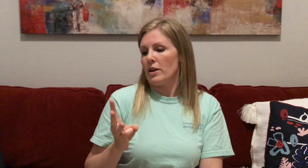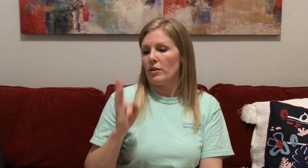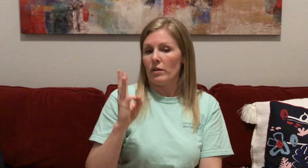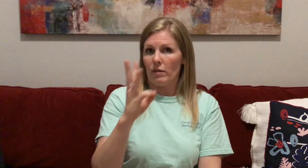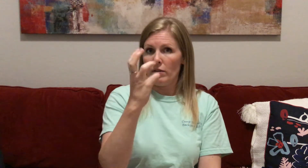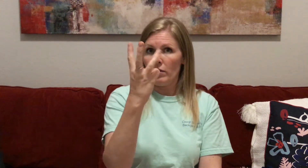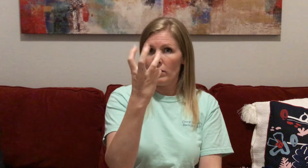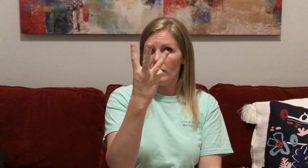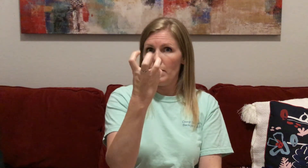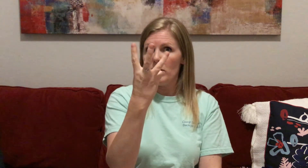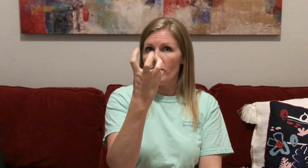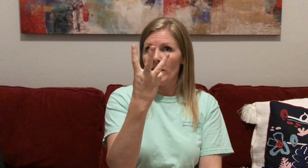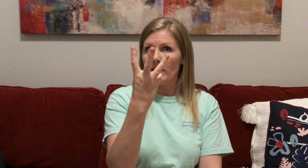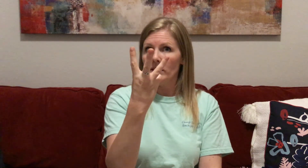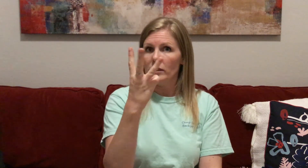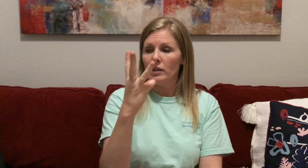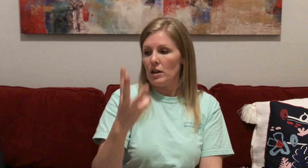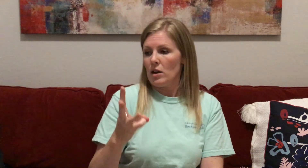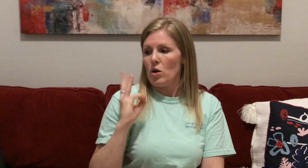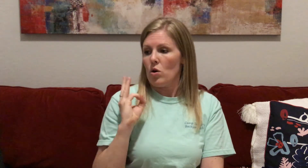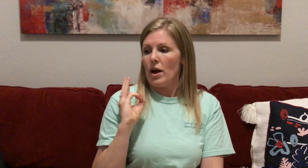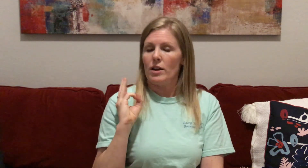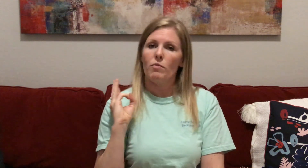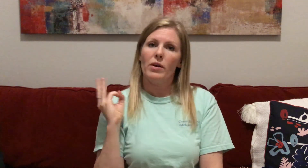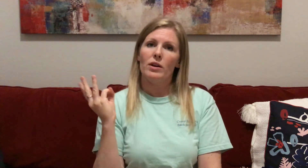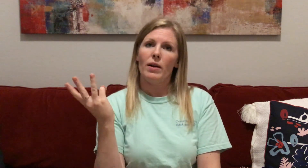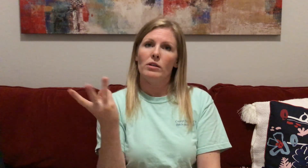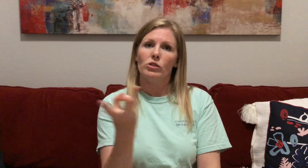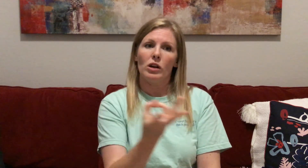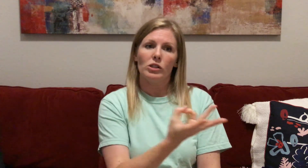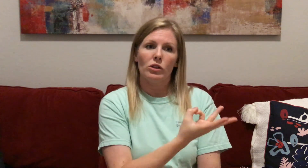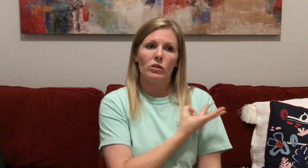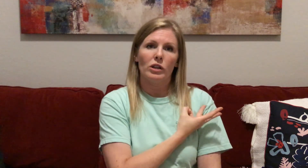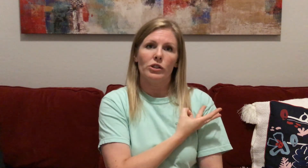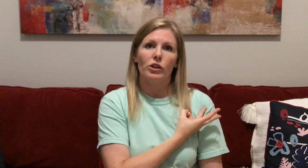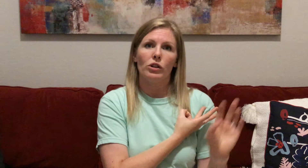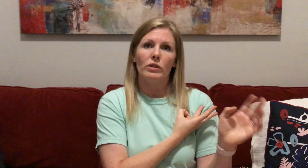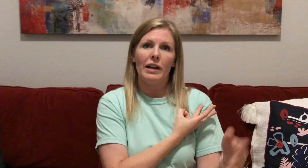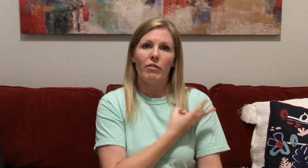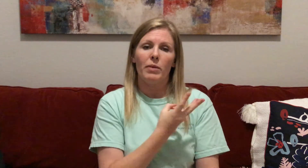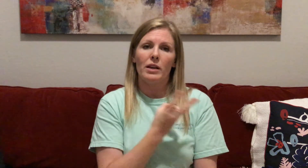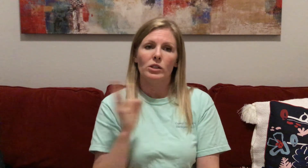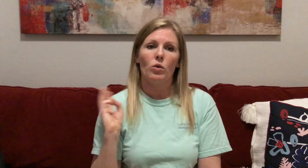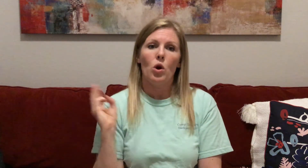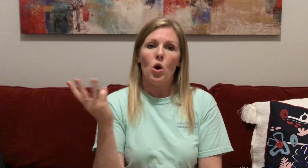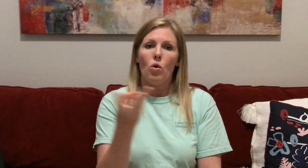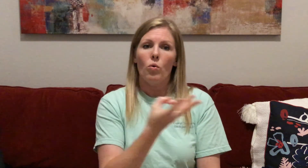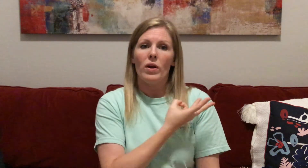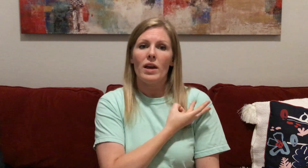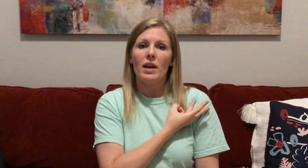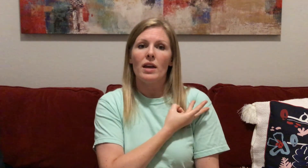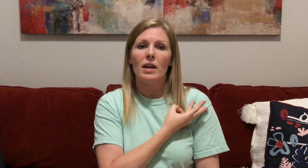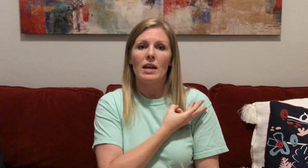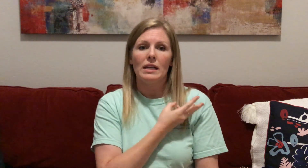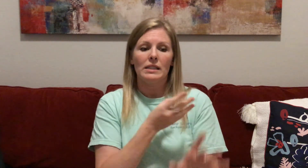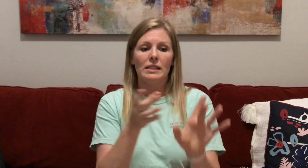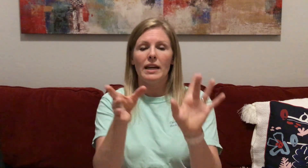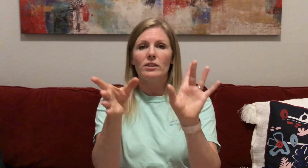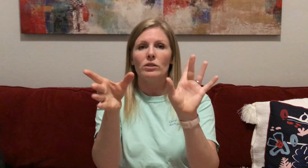your W fingers and you bring it around and draw a circle because you're including everybody. So we stick, so it's like